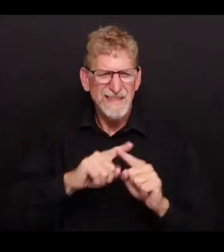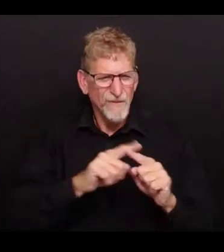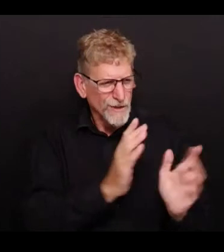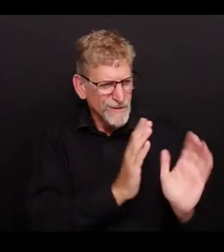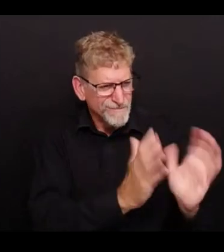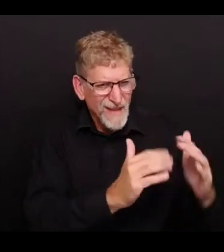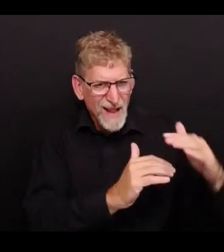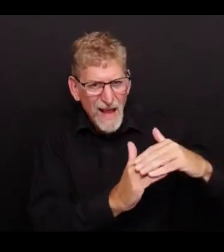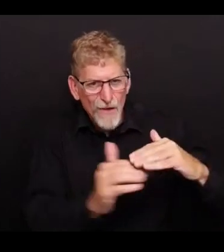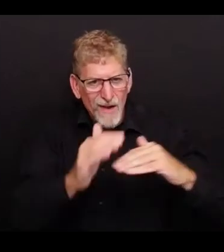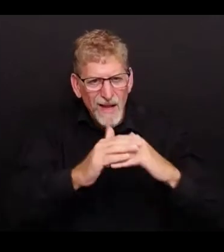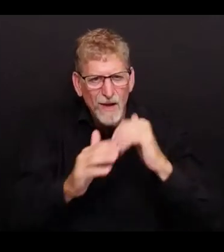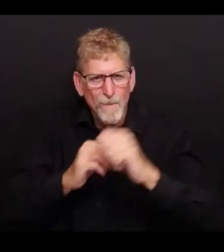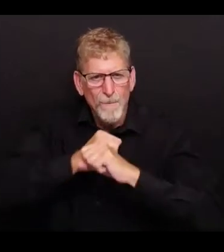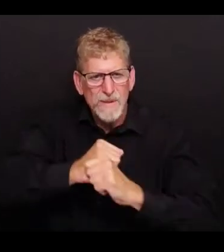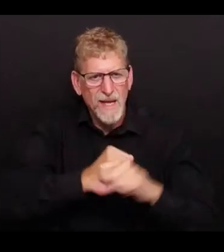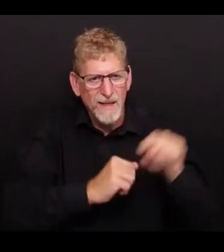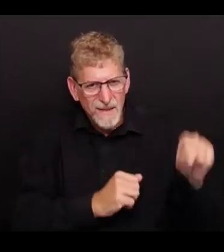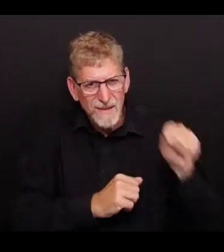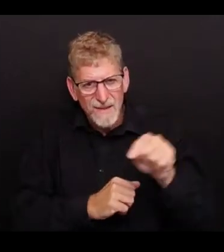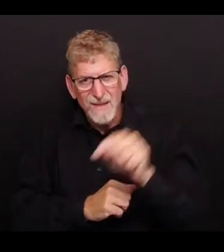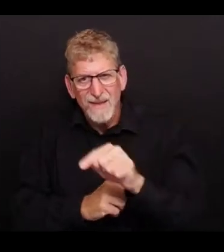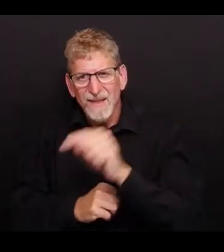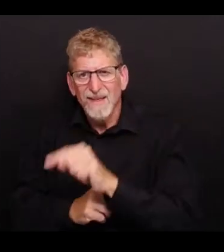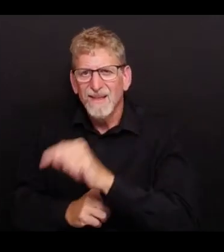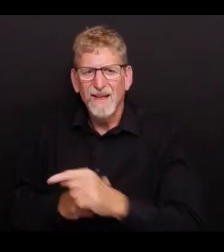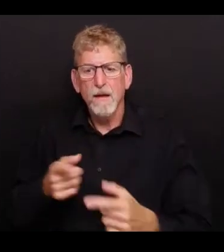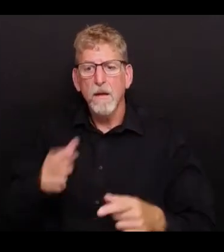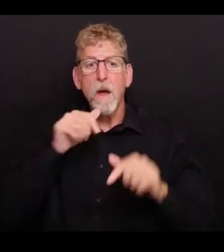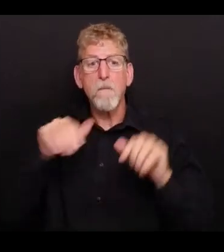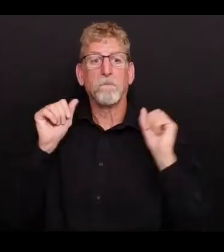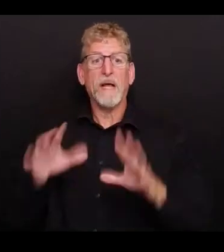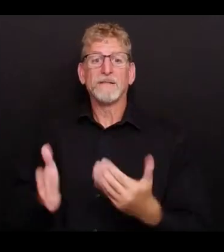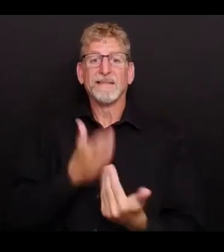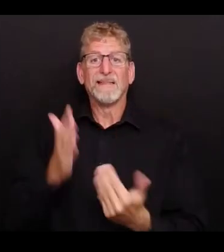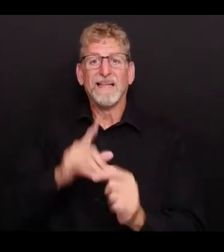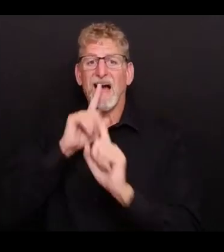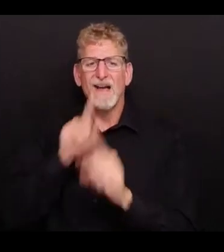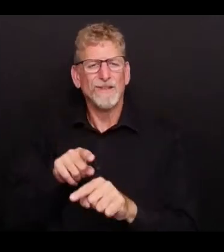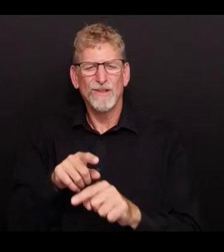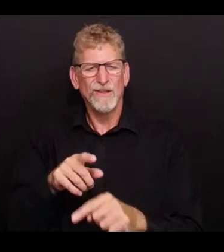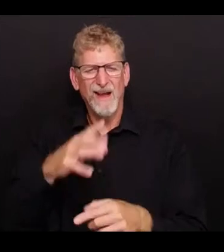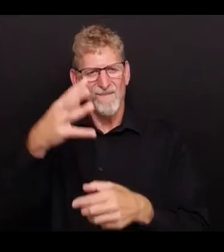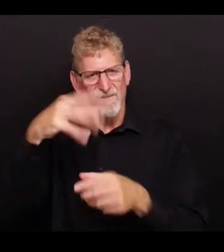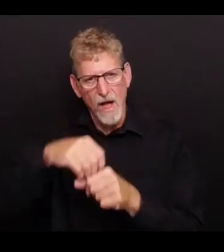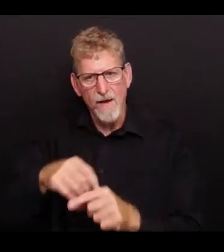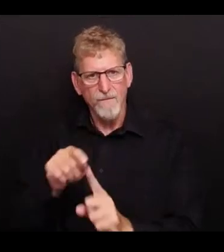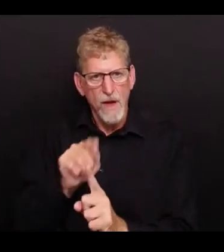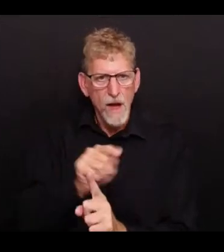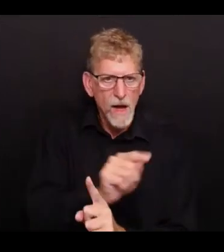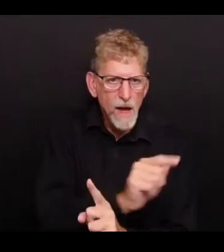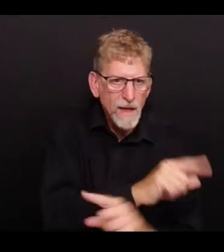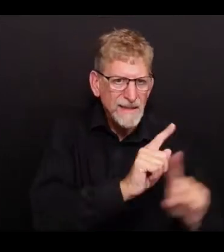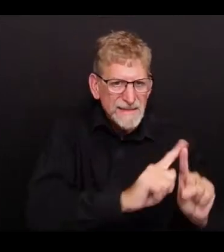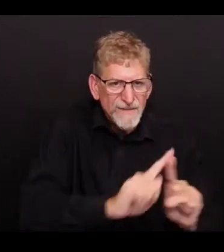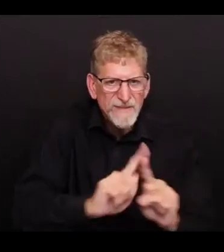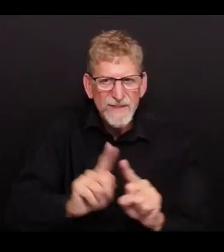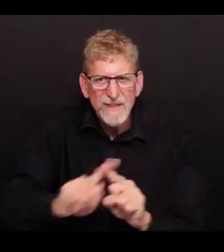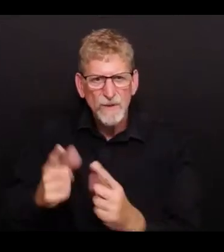so to speak. We'll be able to move through this together as a society. With that, I will turn it back to Mike.